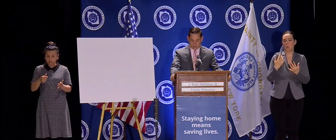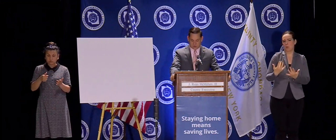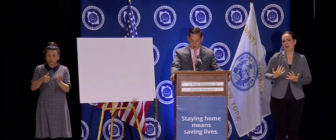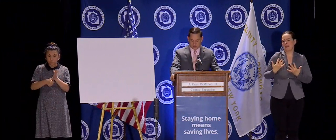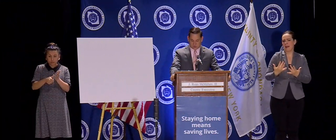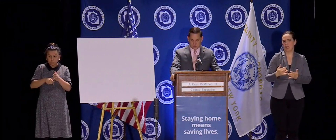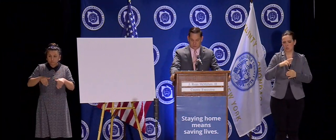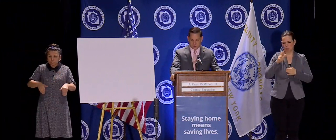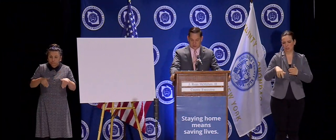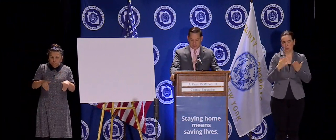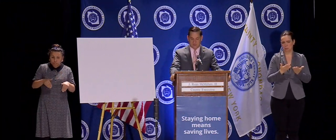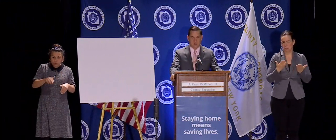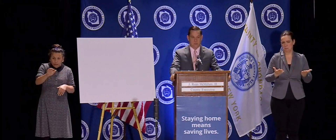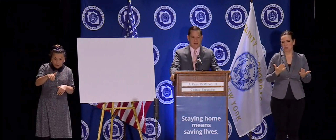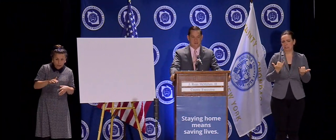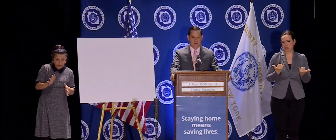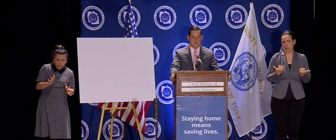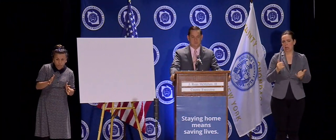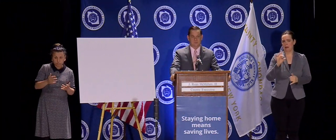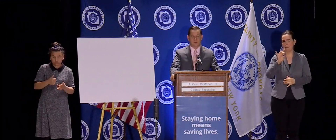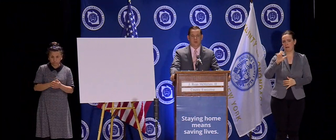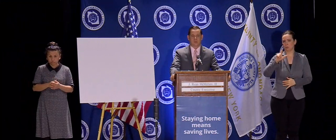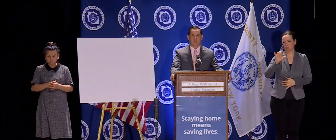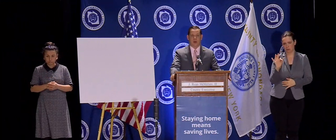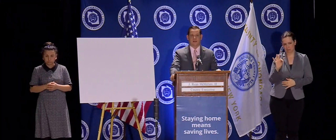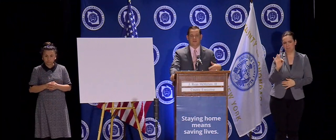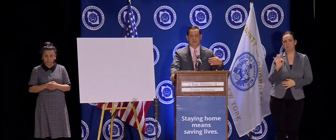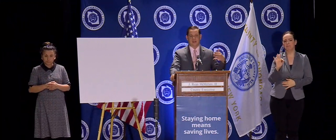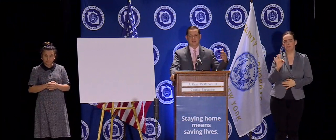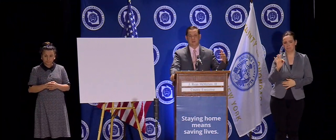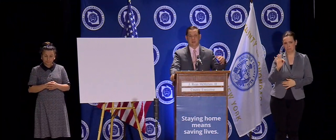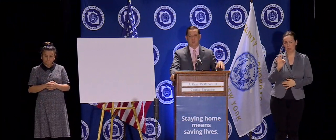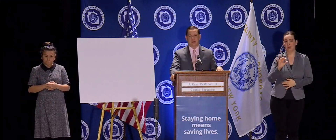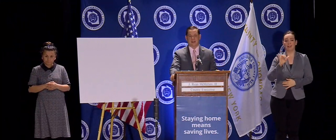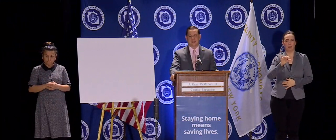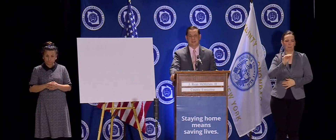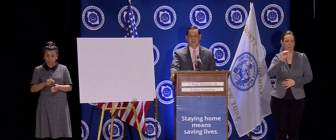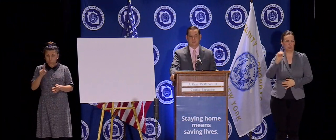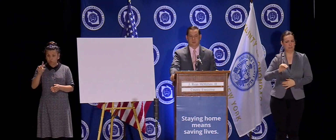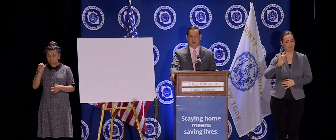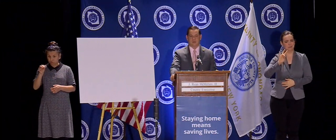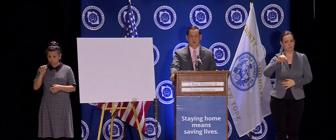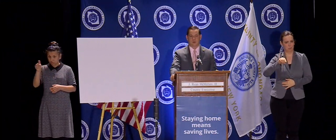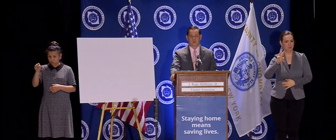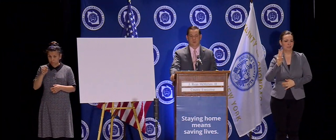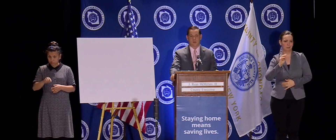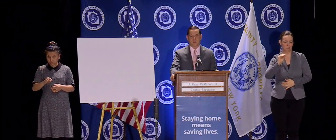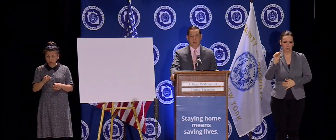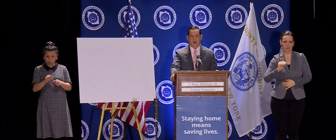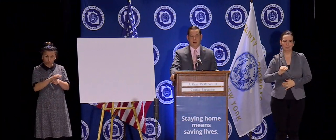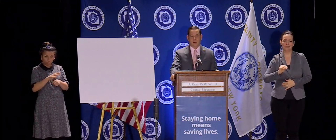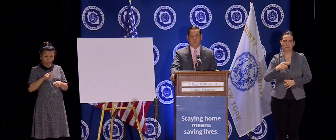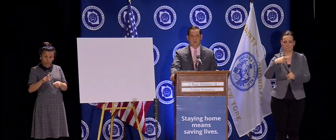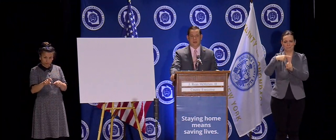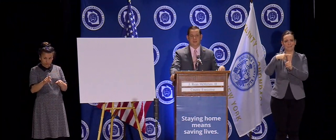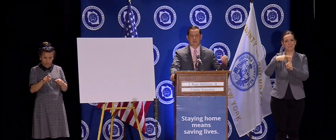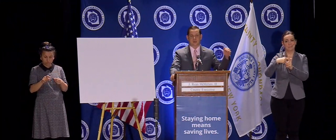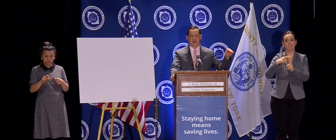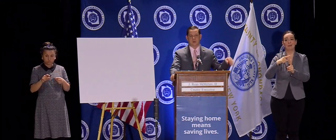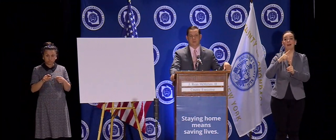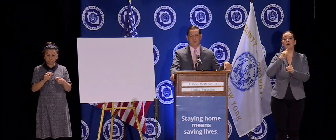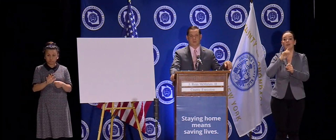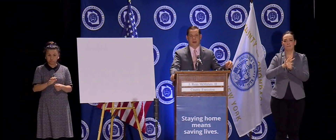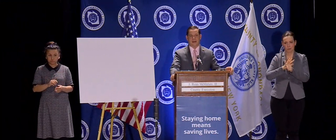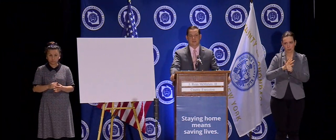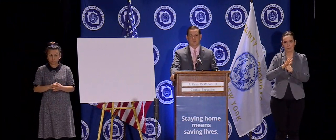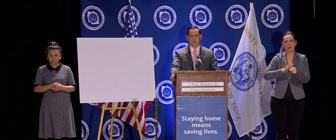7.6% of the results we have received are positive. Proactive tests, again, we're not testing symptomatic folks. That's going to